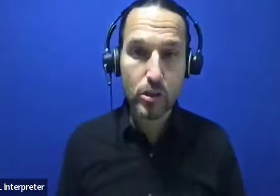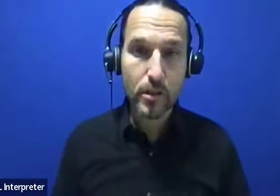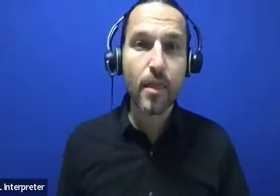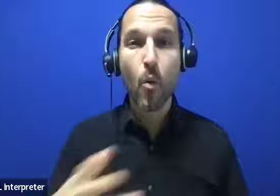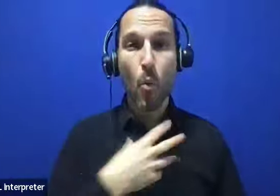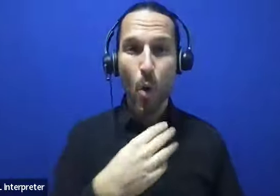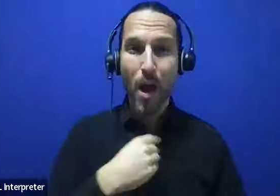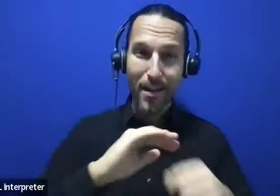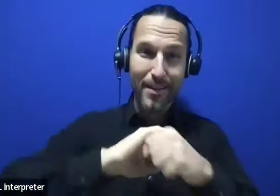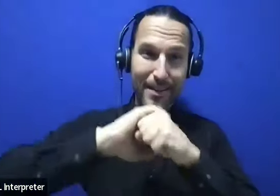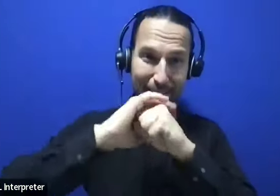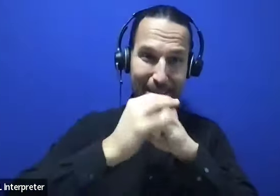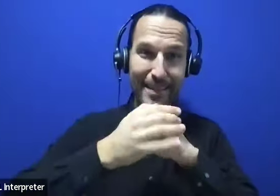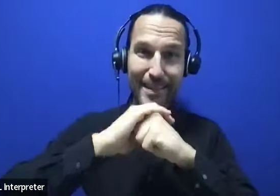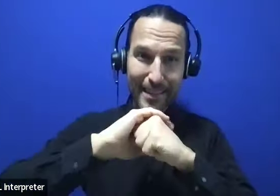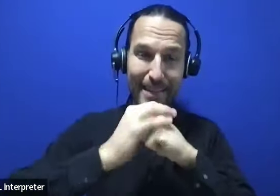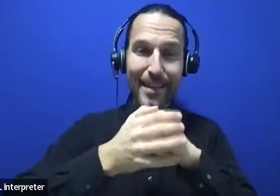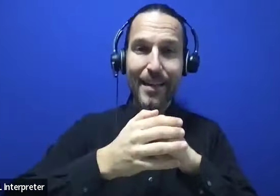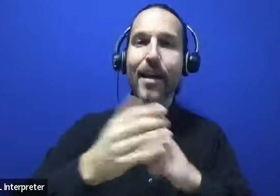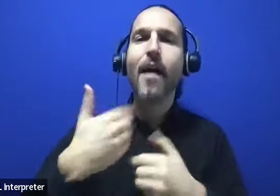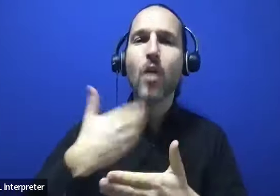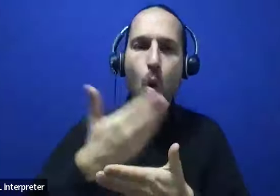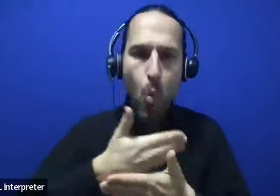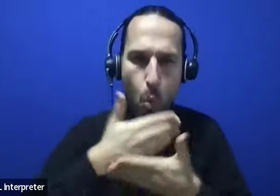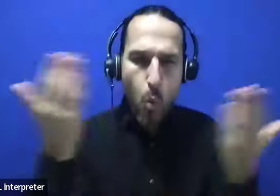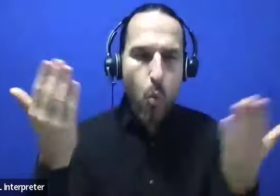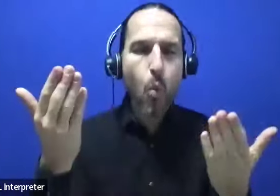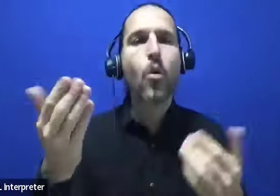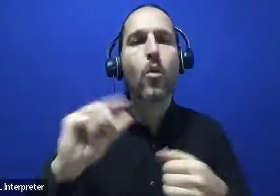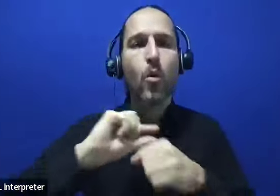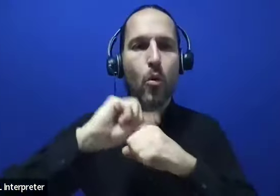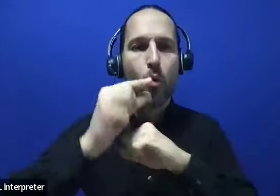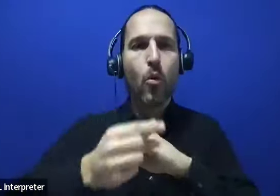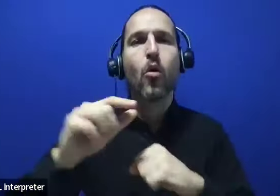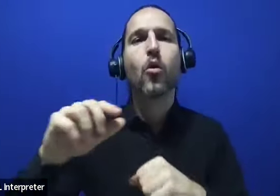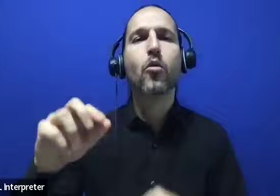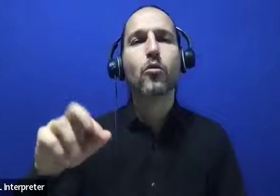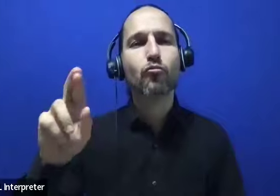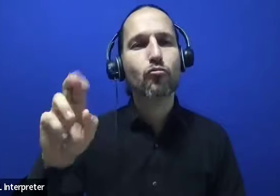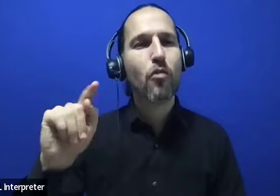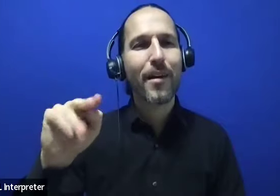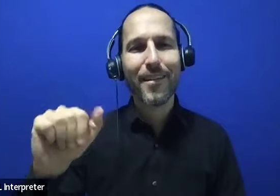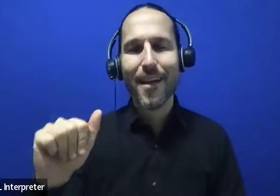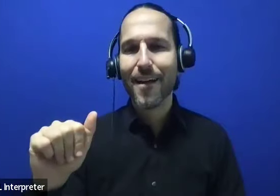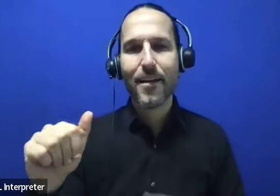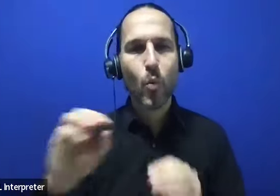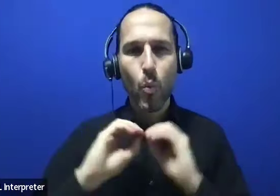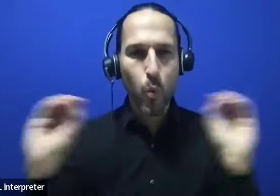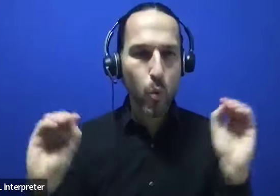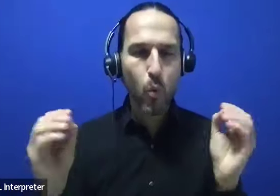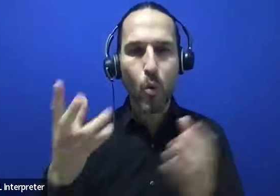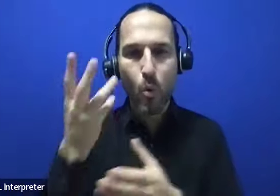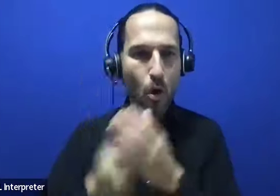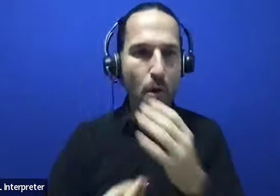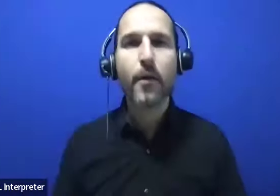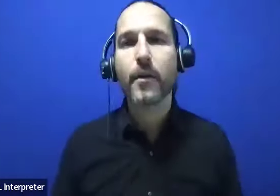white there, doesn't it? That's because there's no retina there. It's just absent. And there's a little